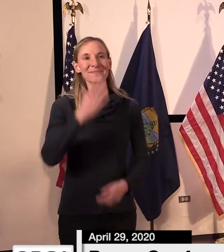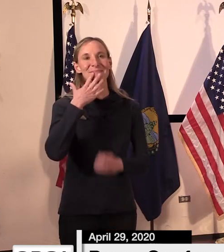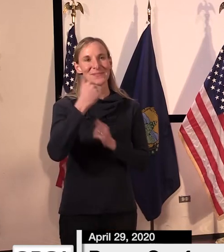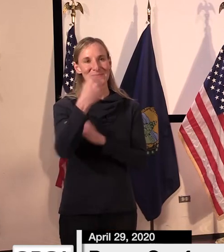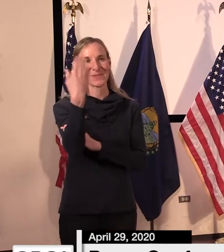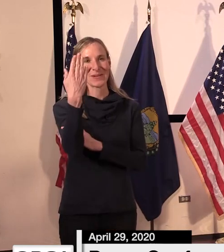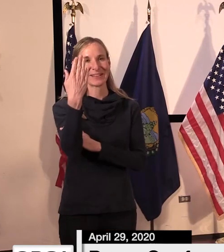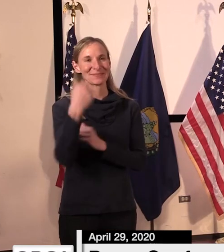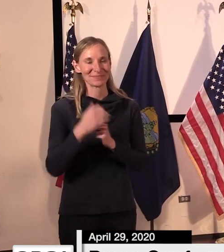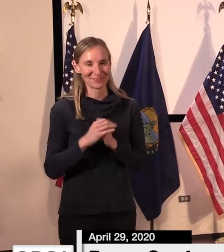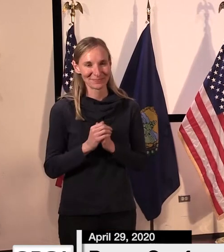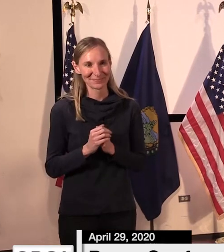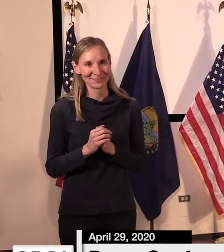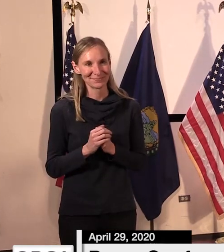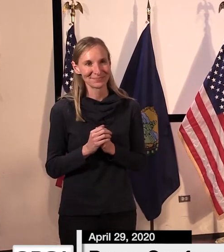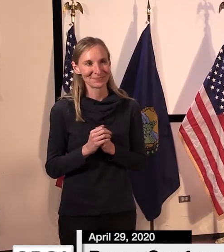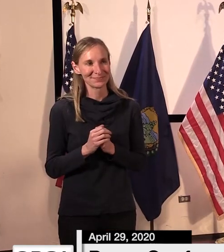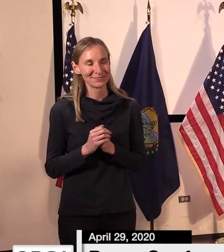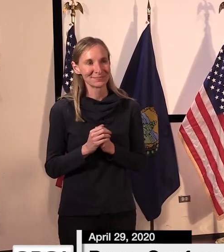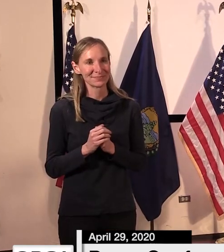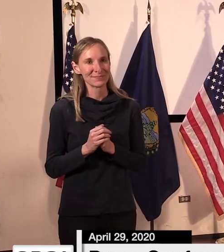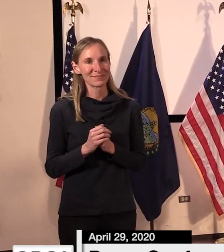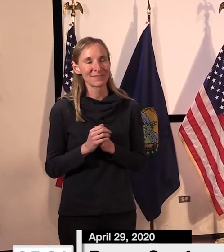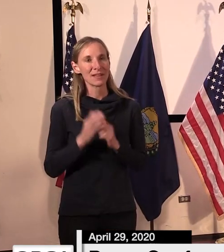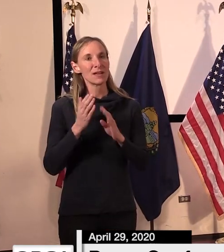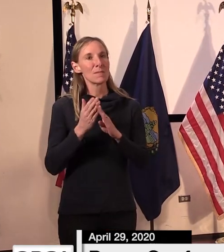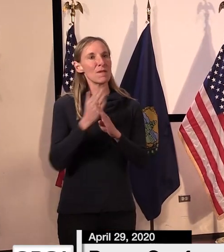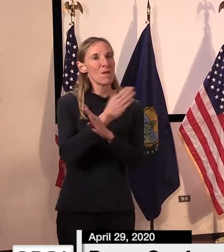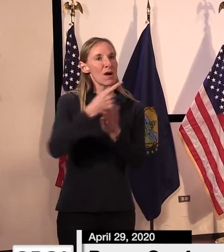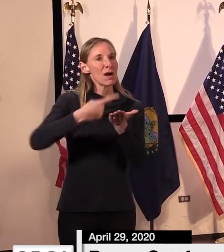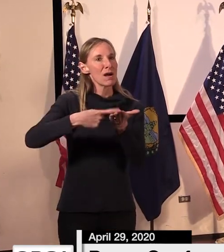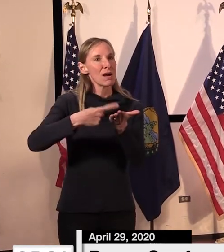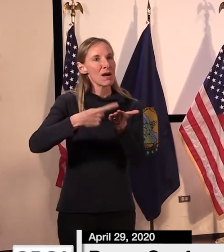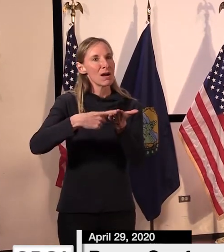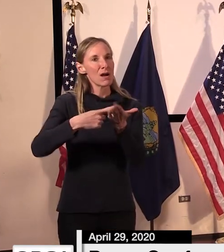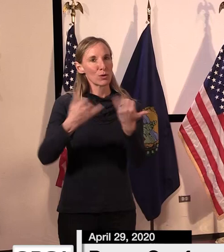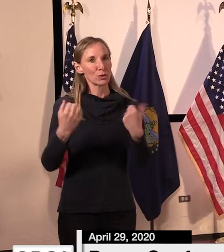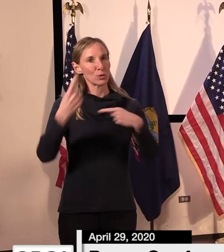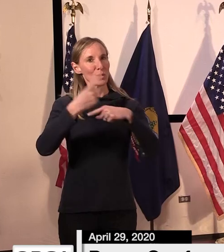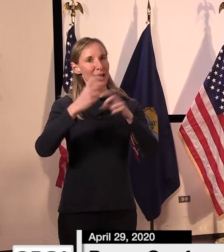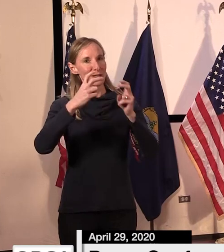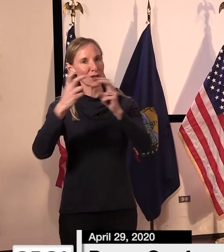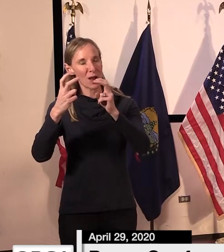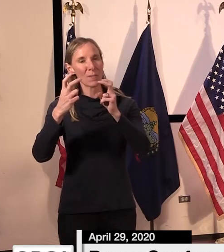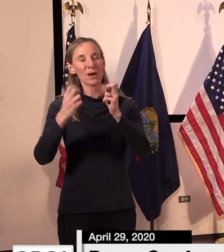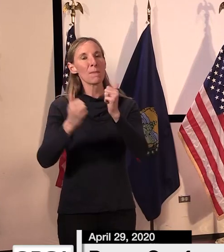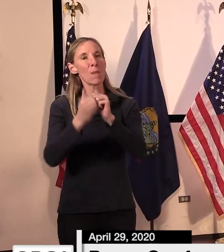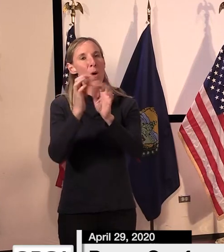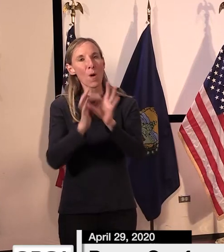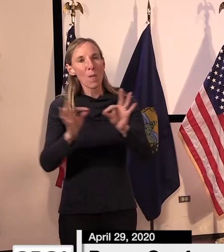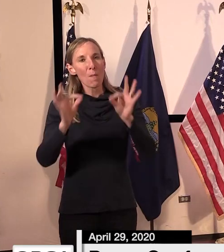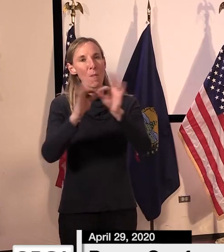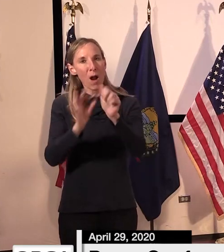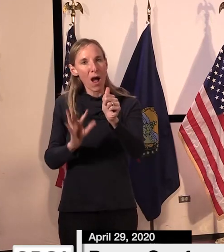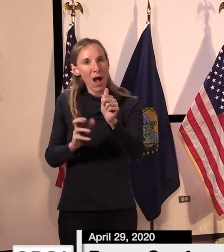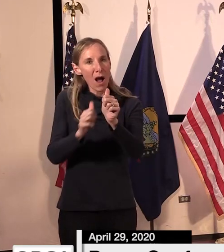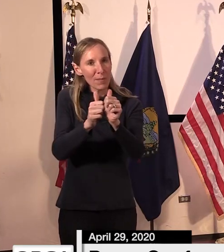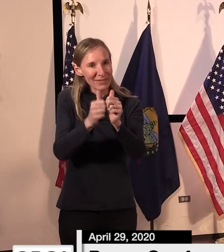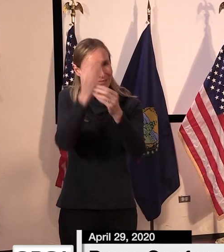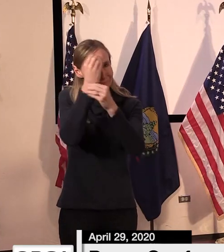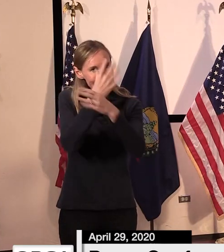Good morning, everyone. Before I get to the topic of the day, I want to provide an update on our work on the Pandemic